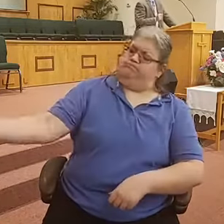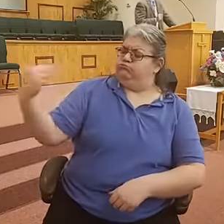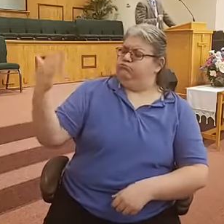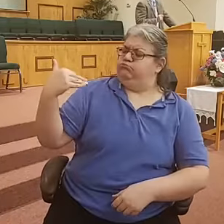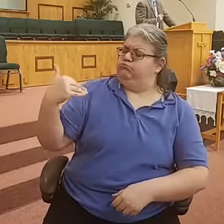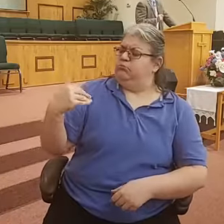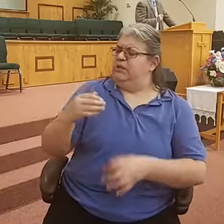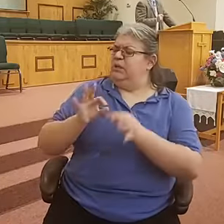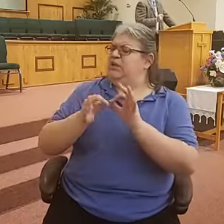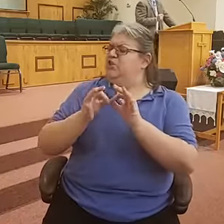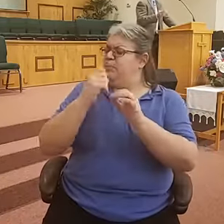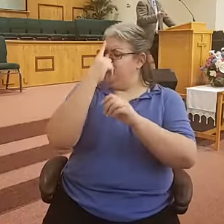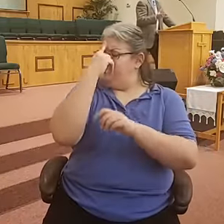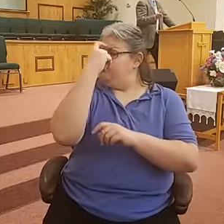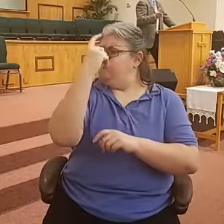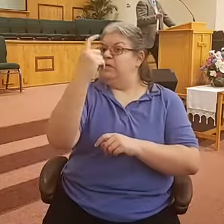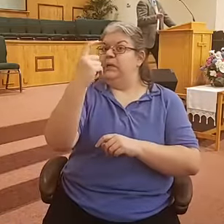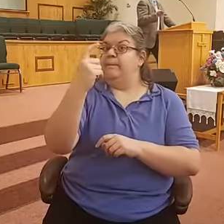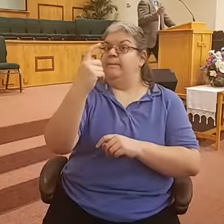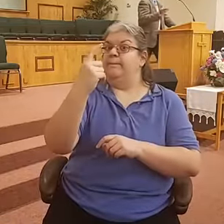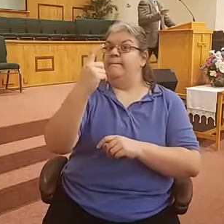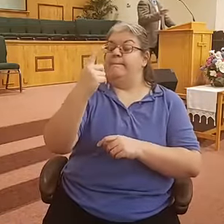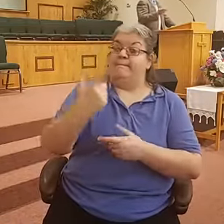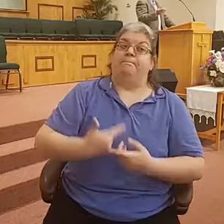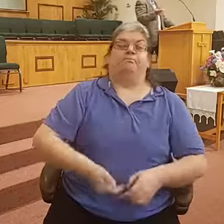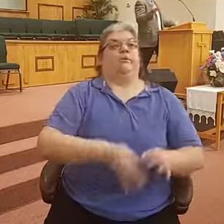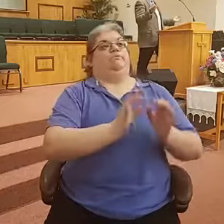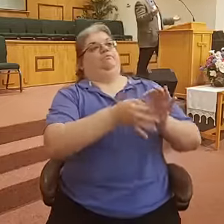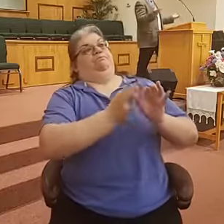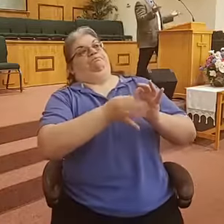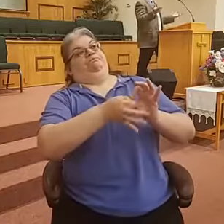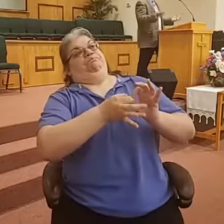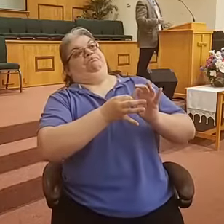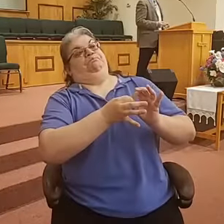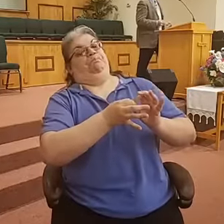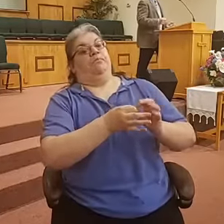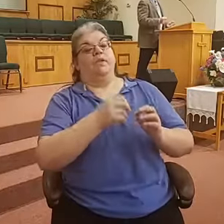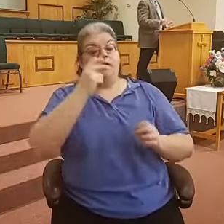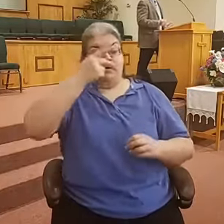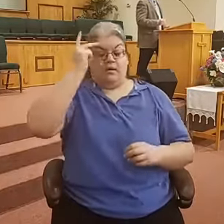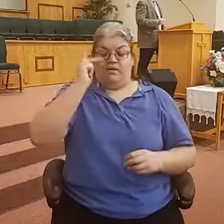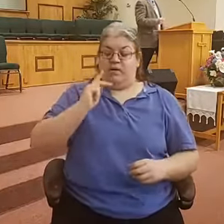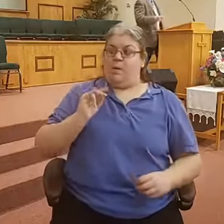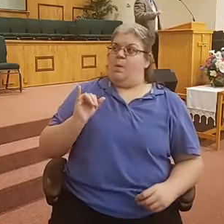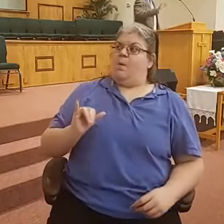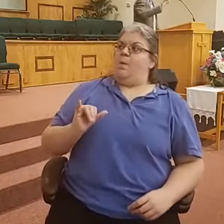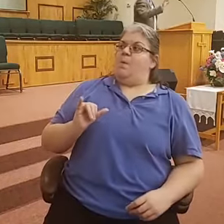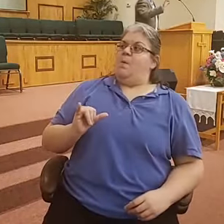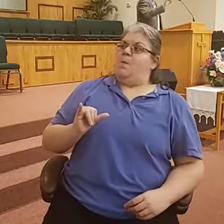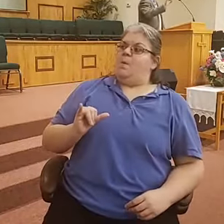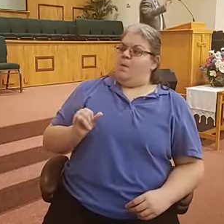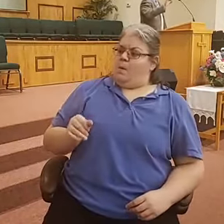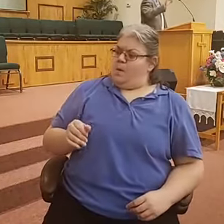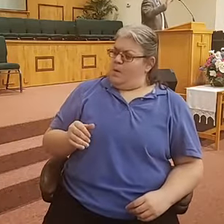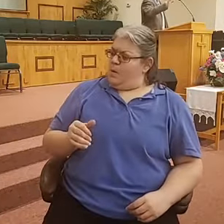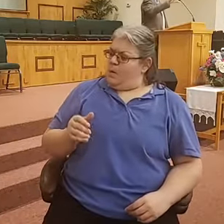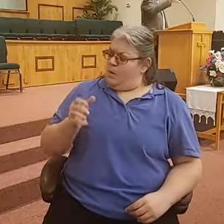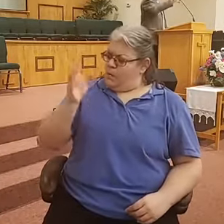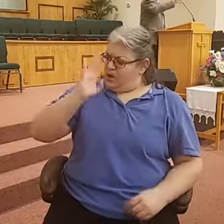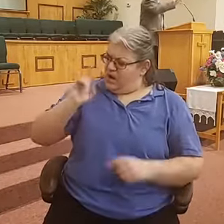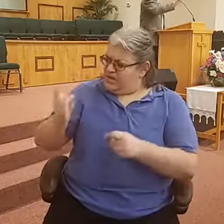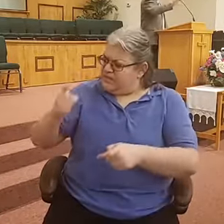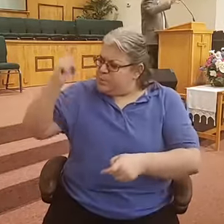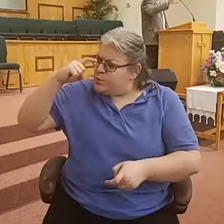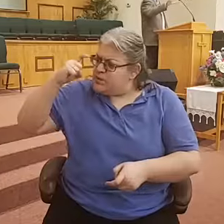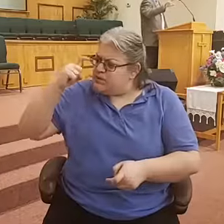prison. Interprets the dream. Pharaoh acknowledges the wisdom of God in his life and puts him as his